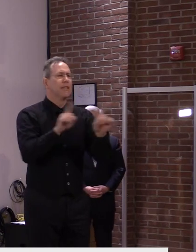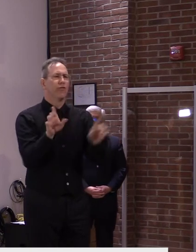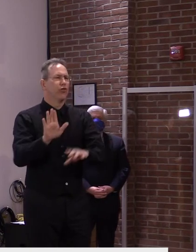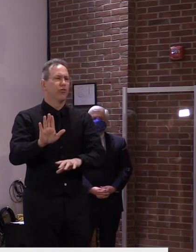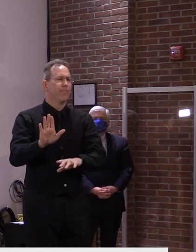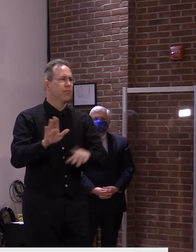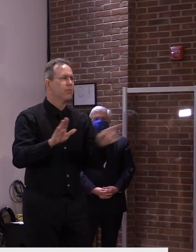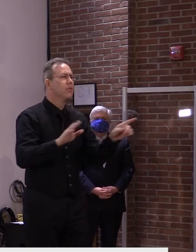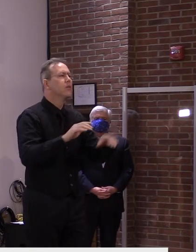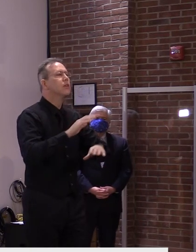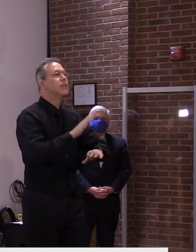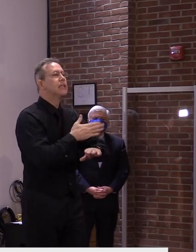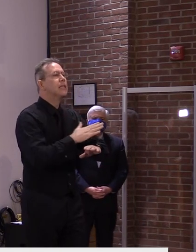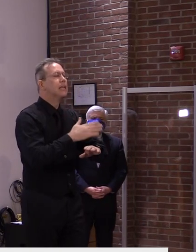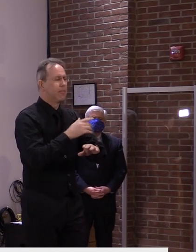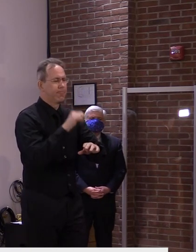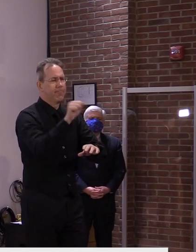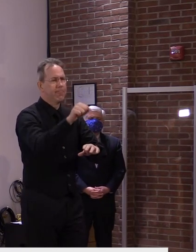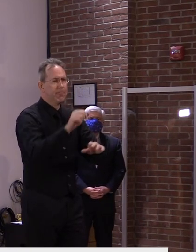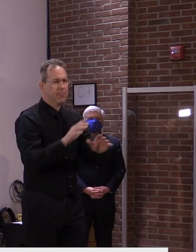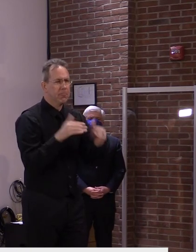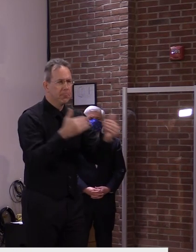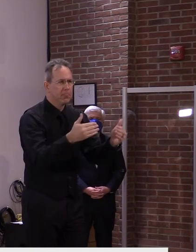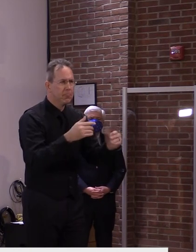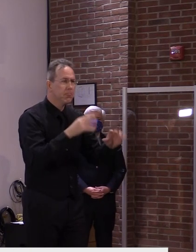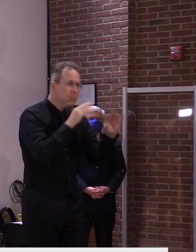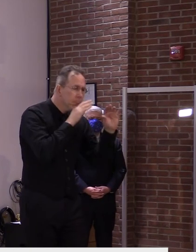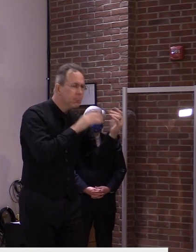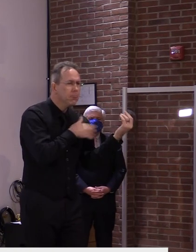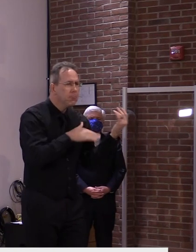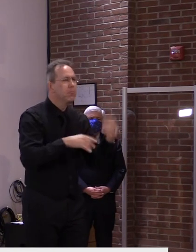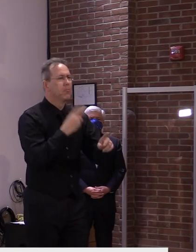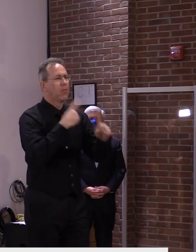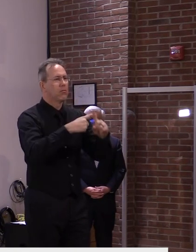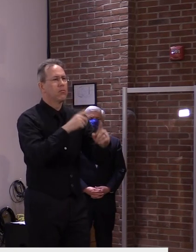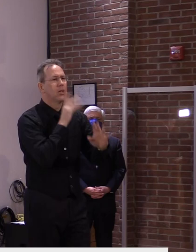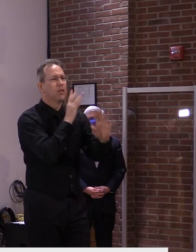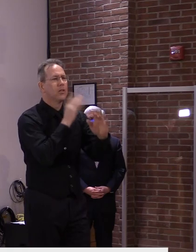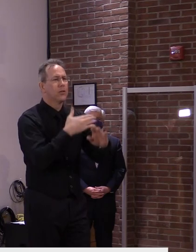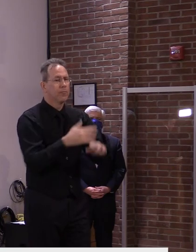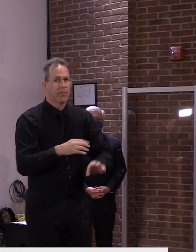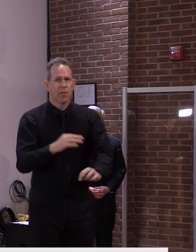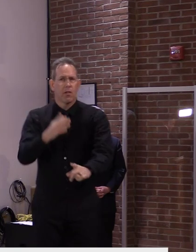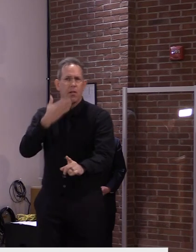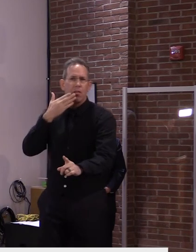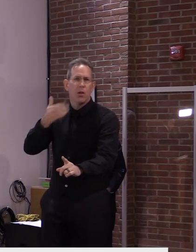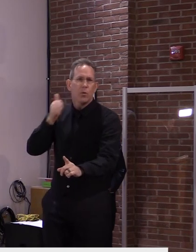Thank you. And one other question. This is a general question.